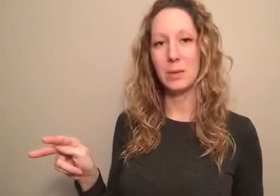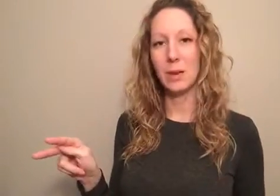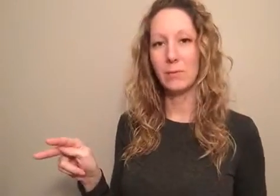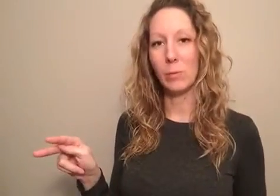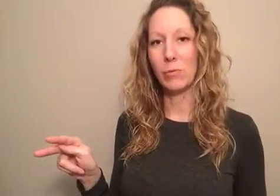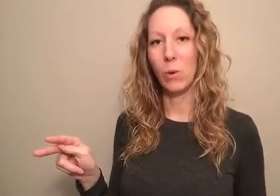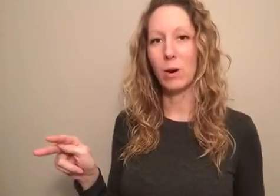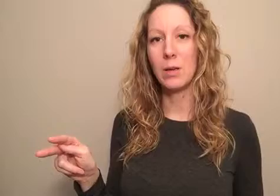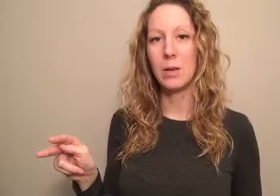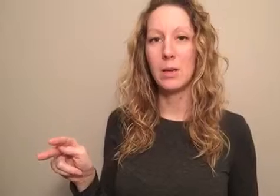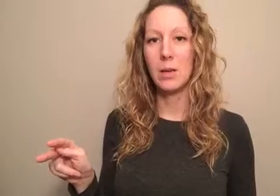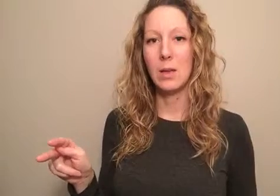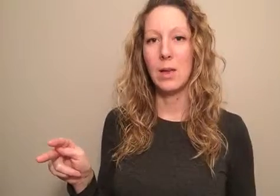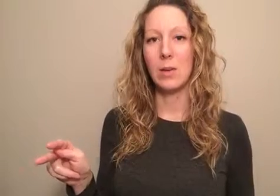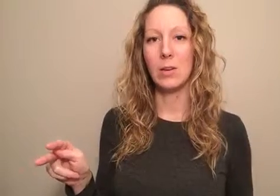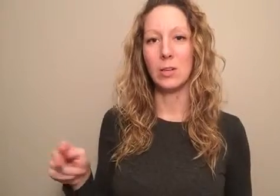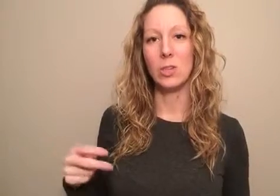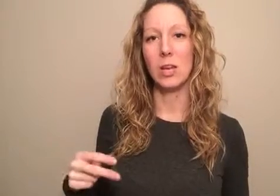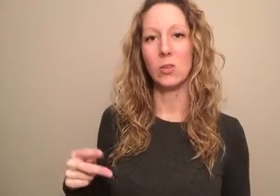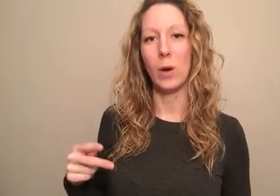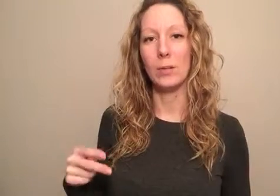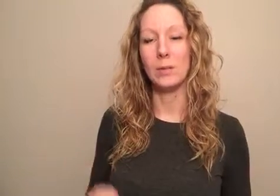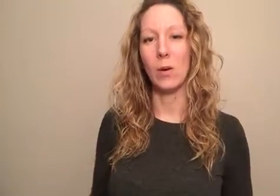sign from before and you're going to shake it twice, so